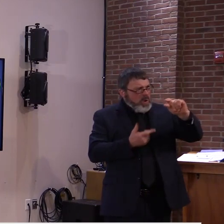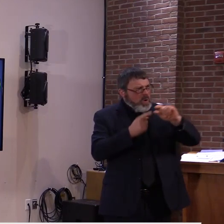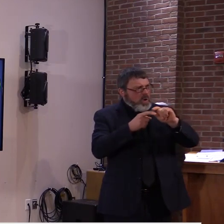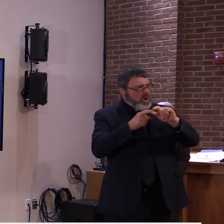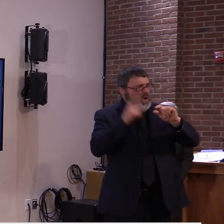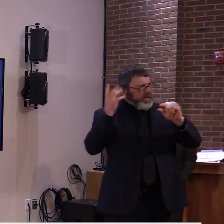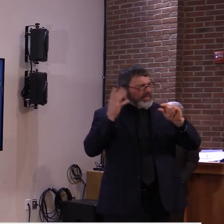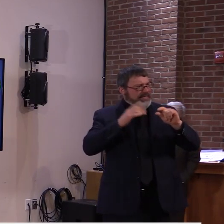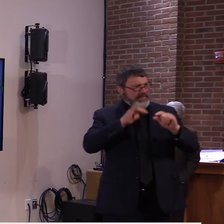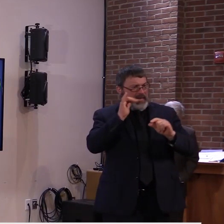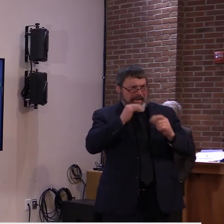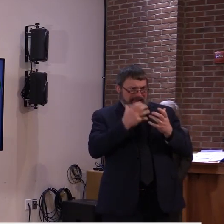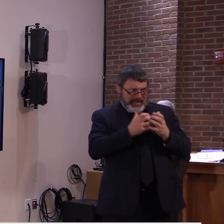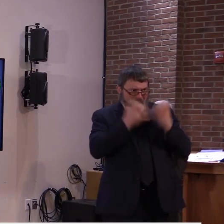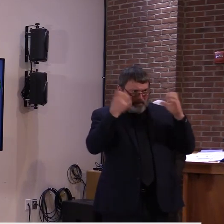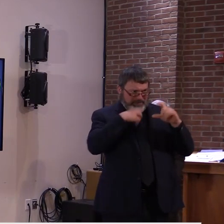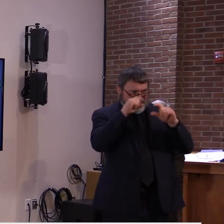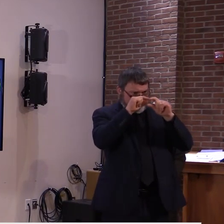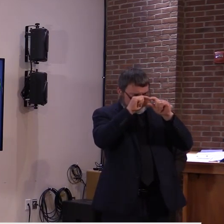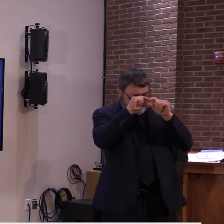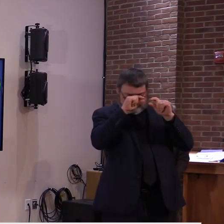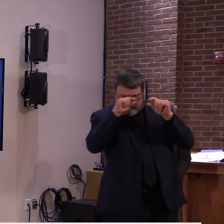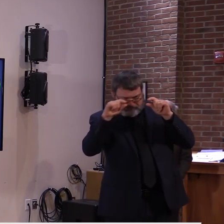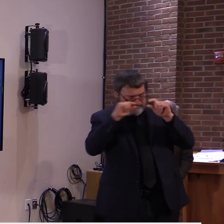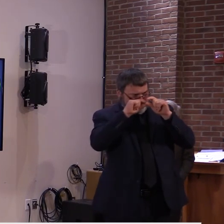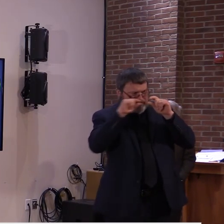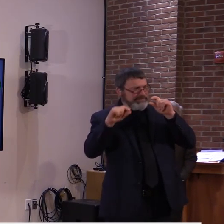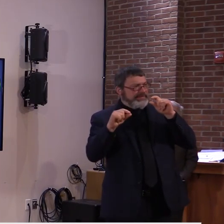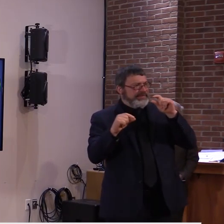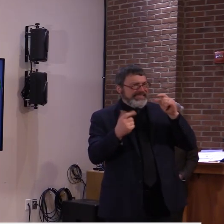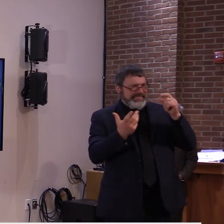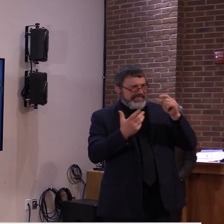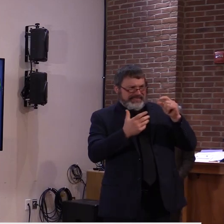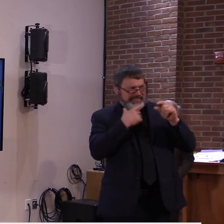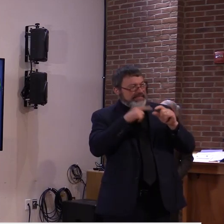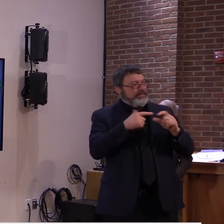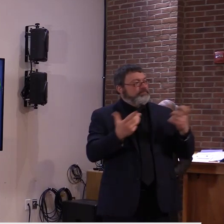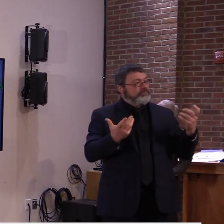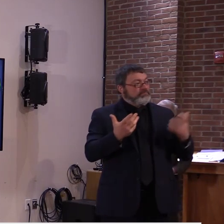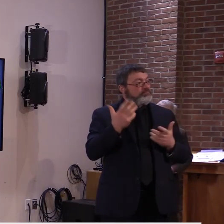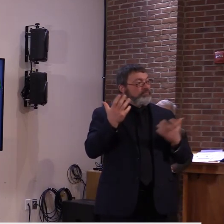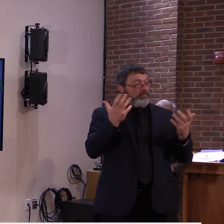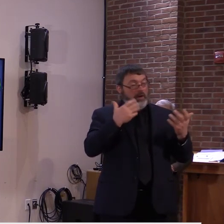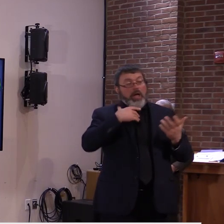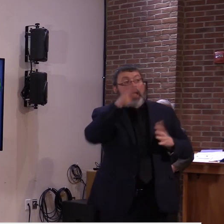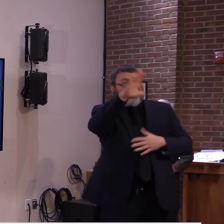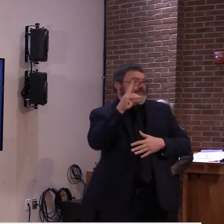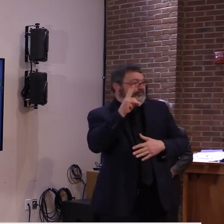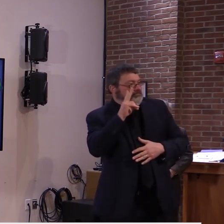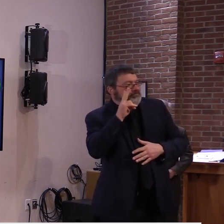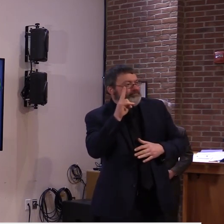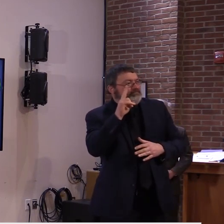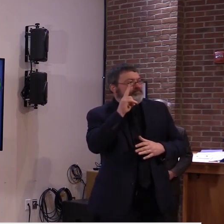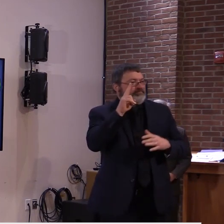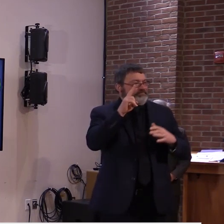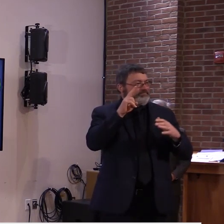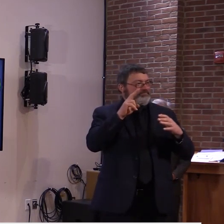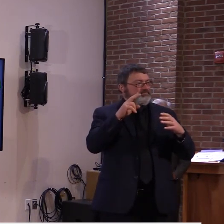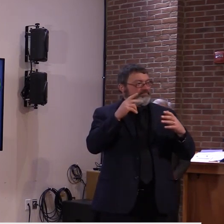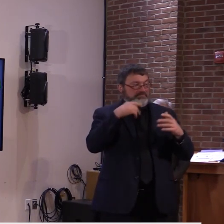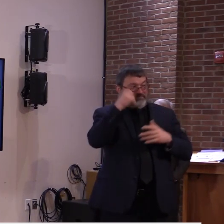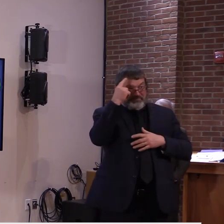Great. Thank you all very much. Yeah, in terms of whether there's, we don't have a lot of COVID money left, we're trying